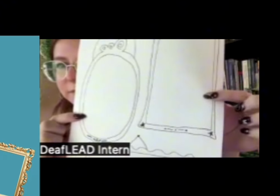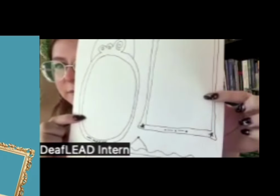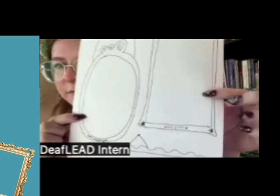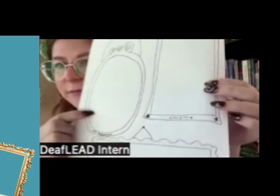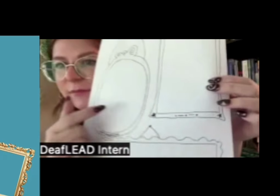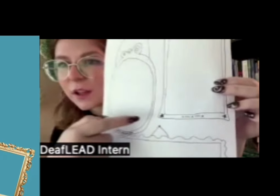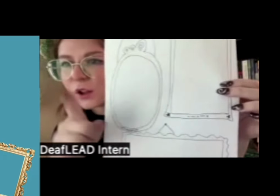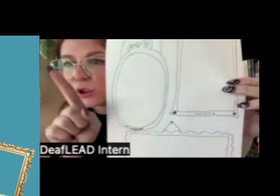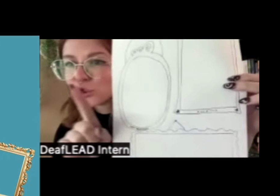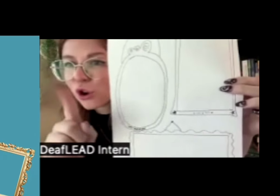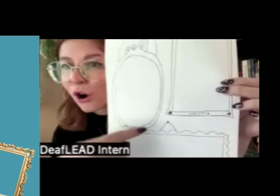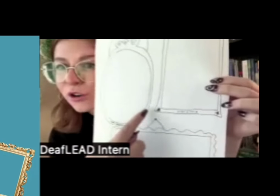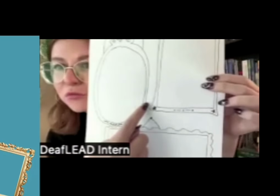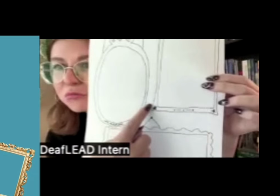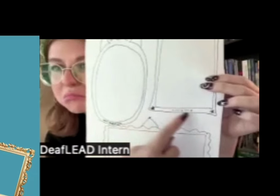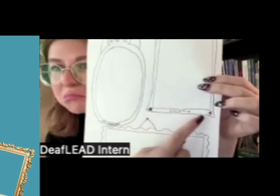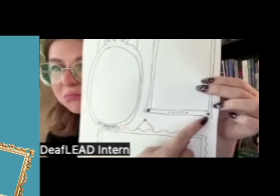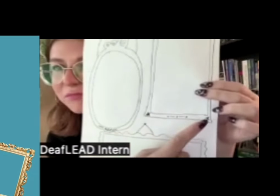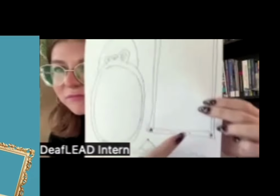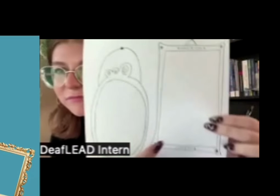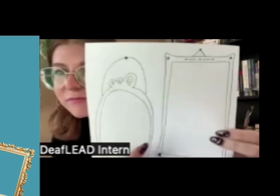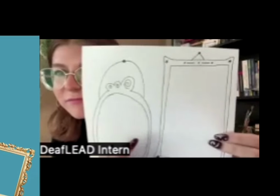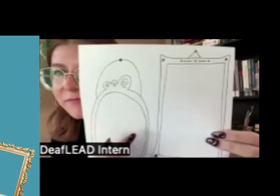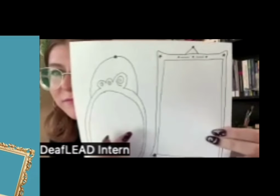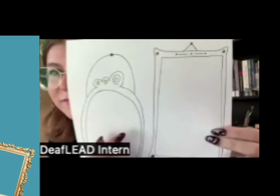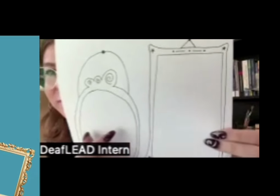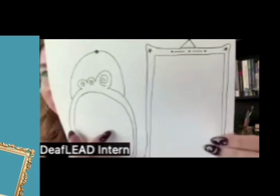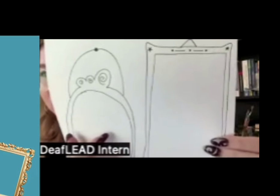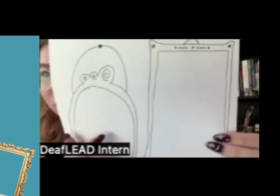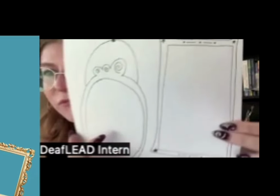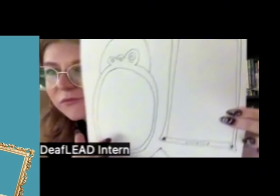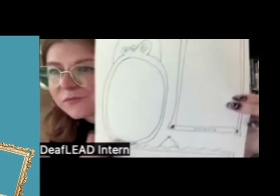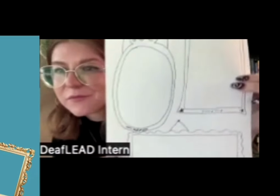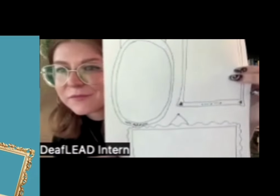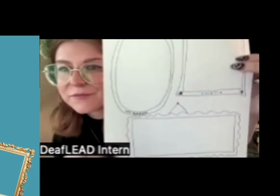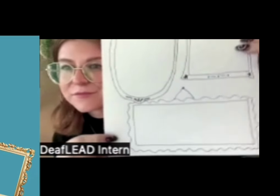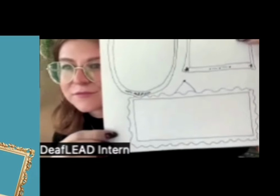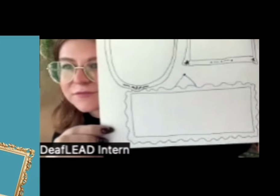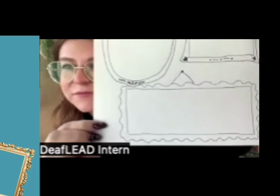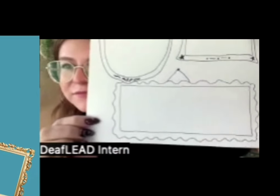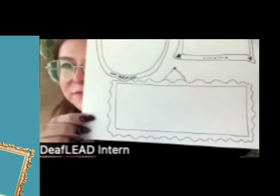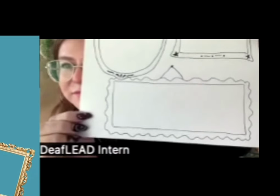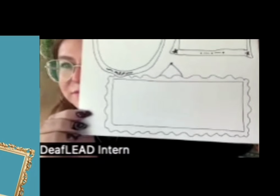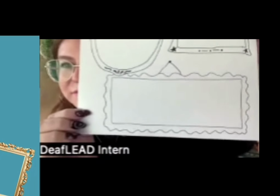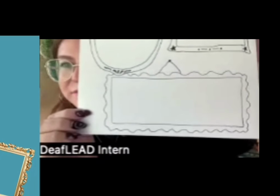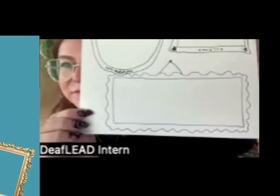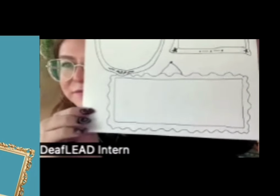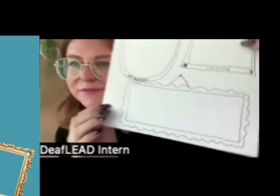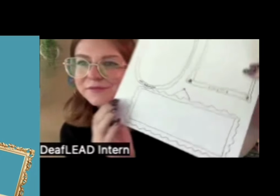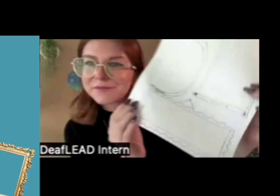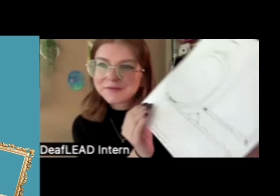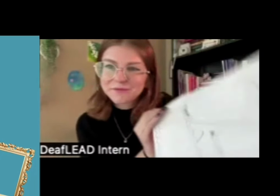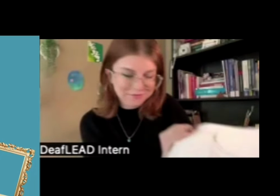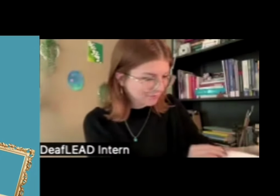I've added little details down below. I added stars on one of the frames.